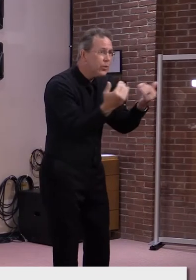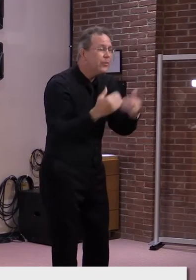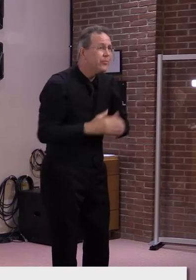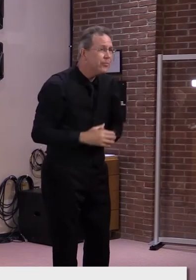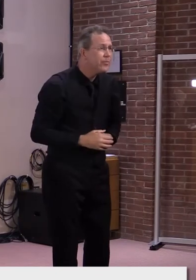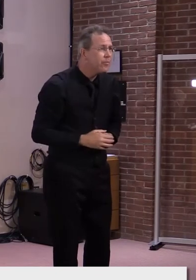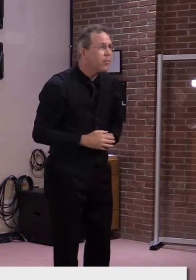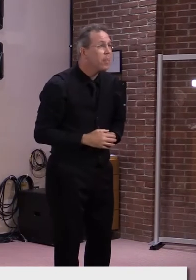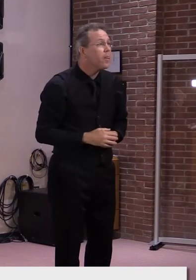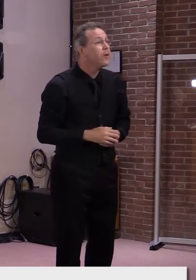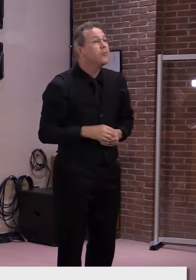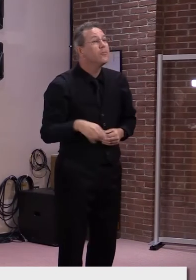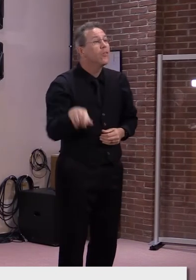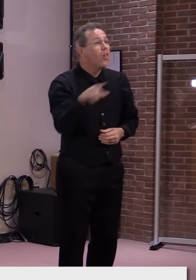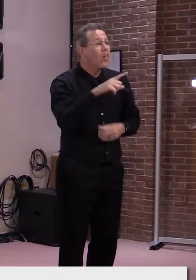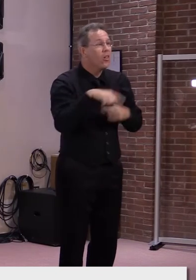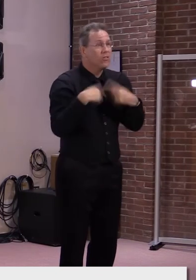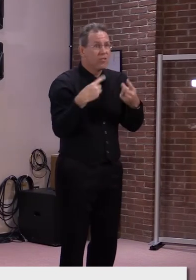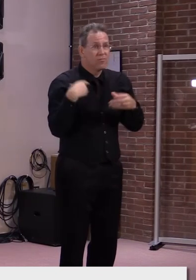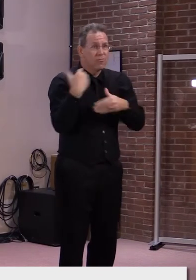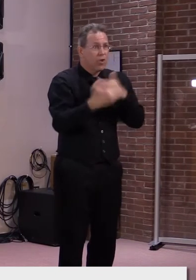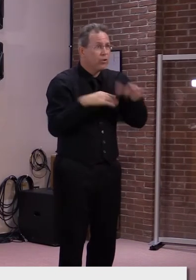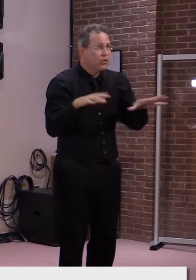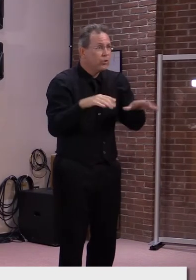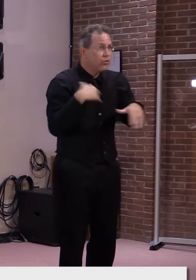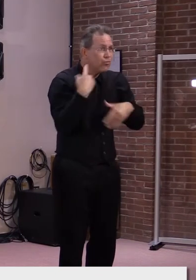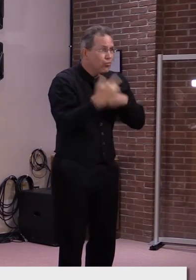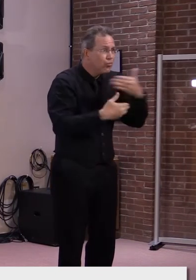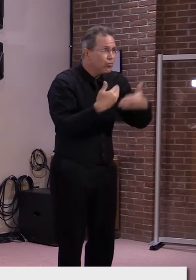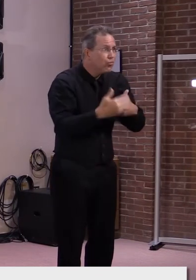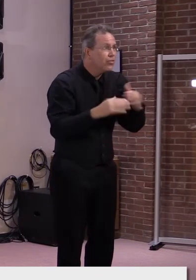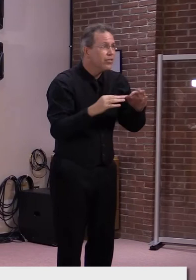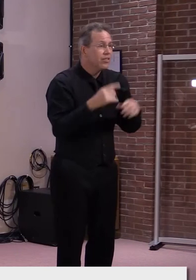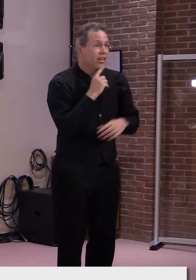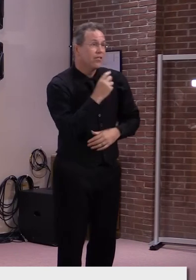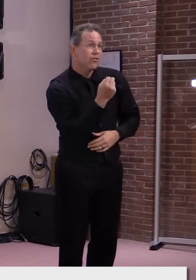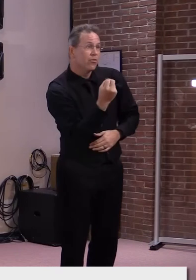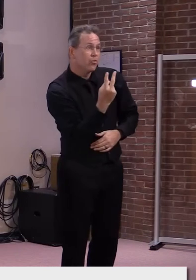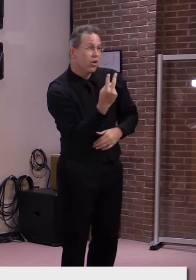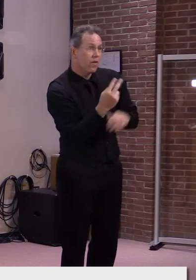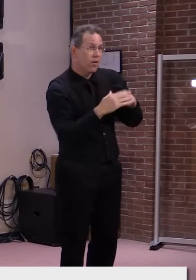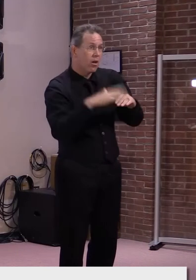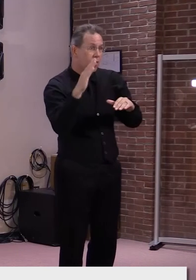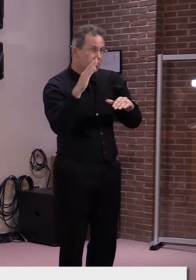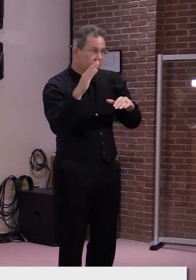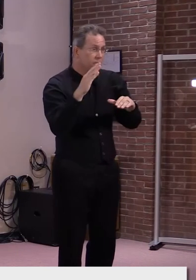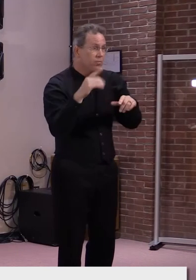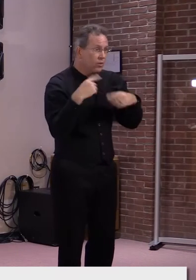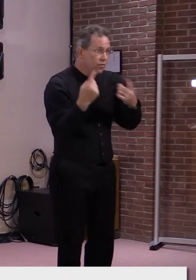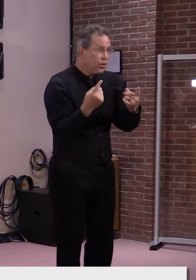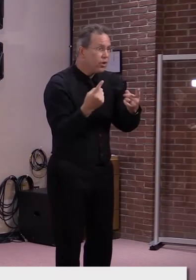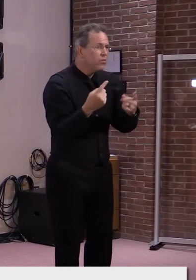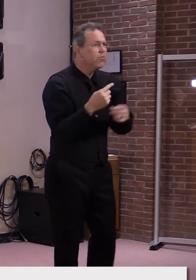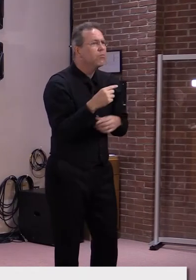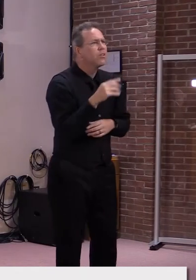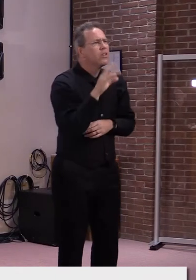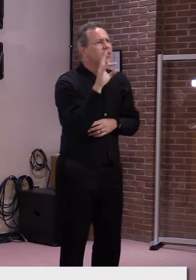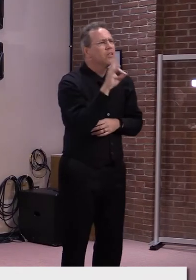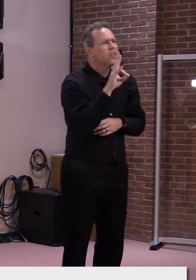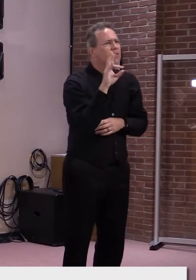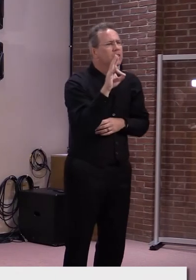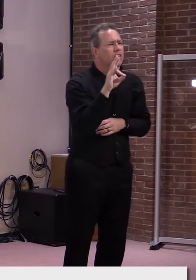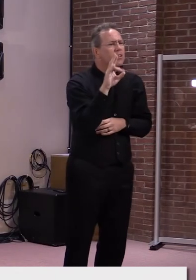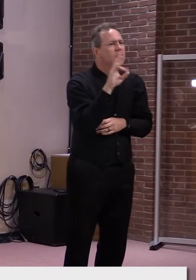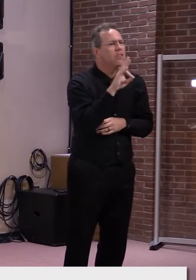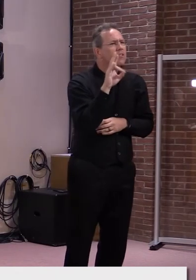mentioned, with Vermonters 12 plus with 12 years old and plus with at